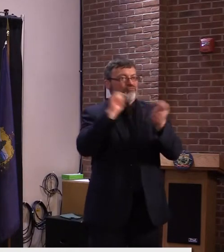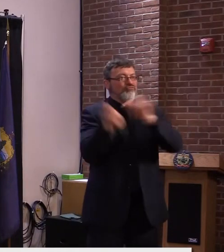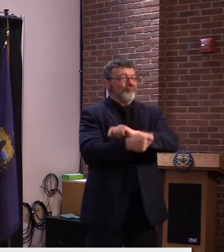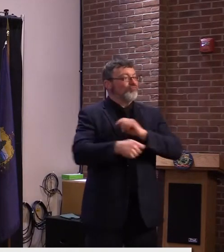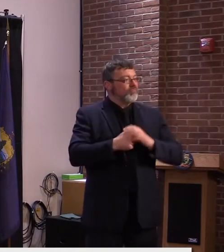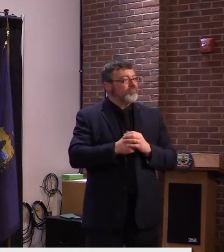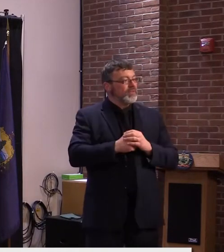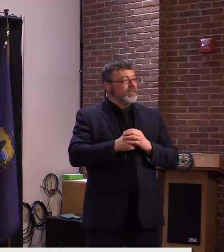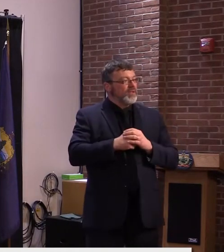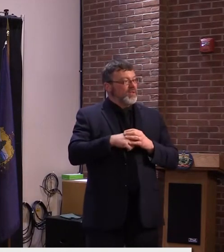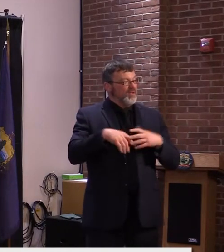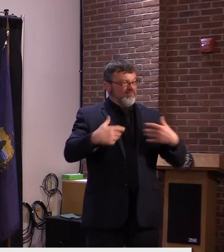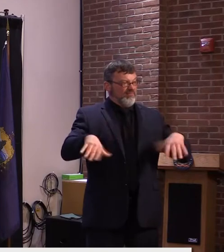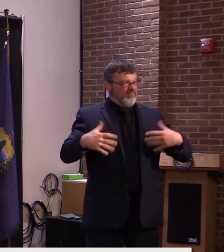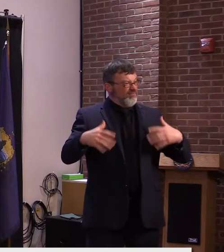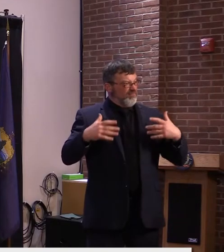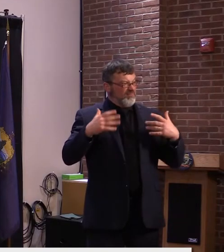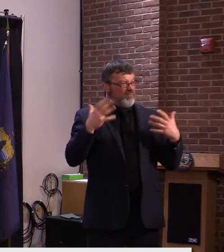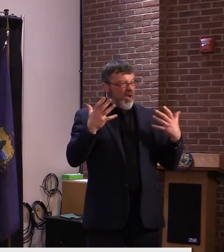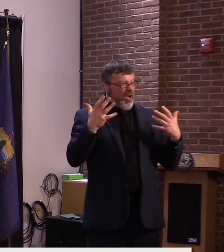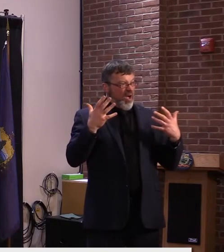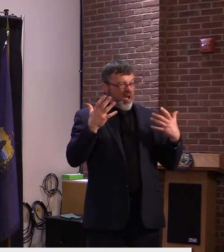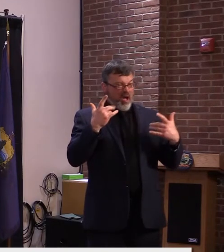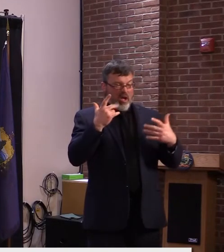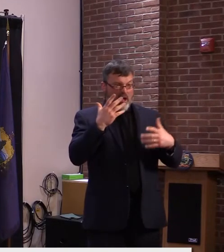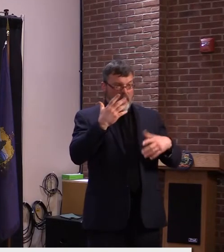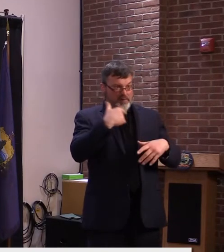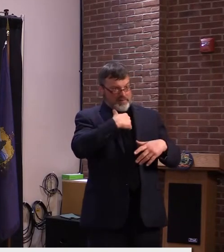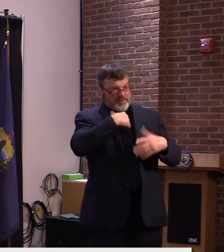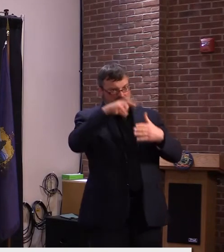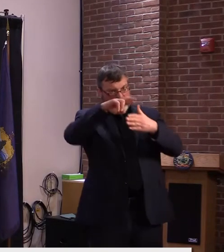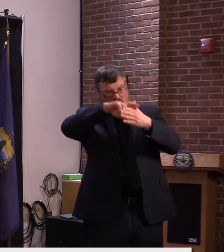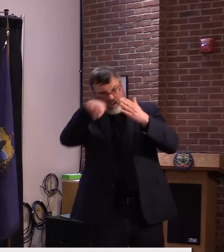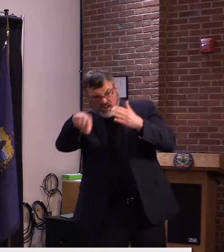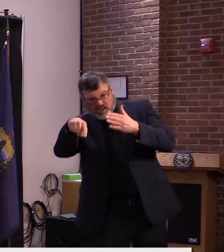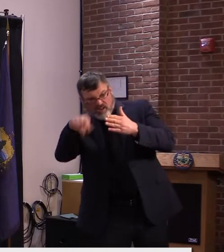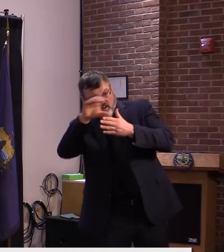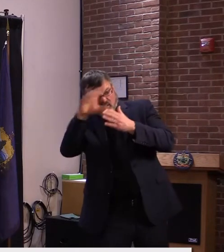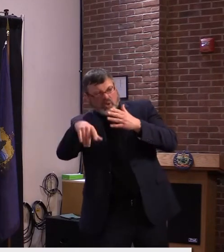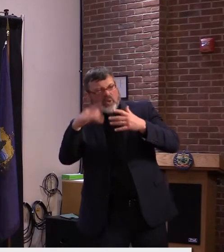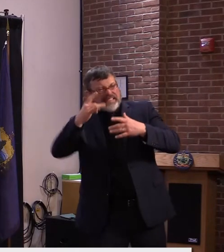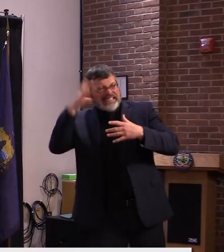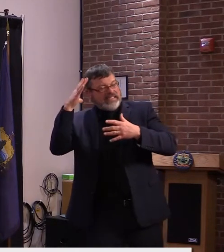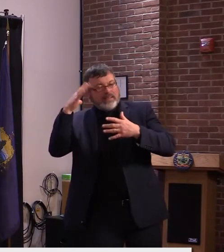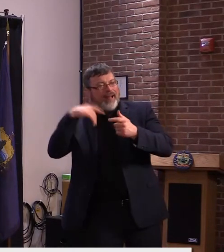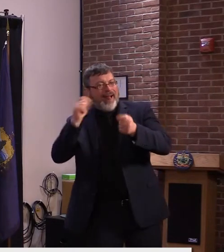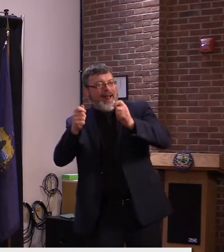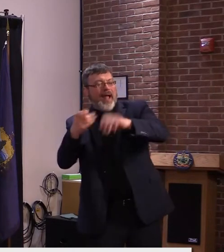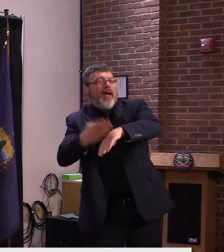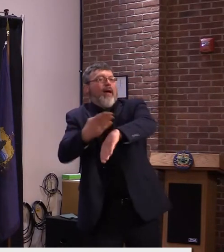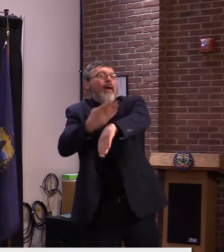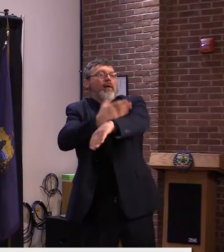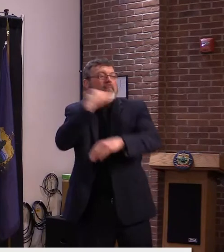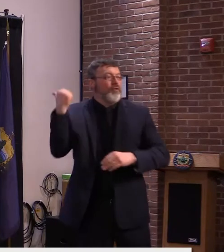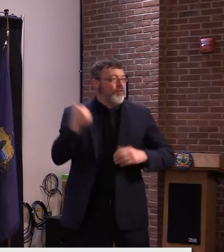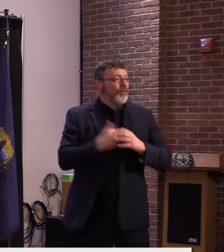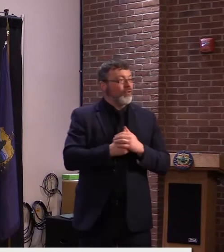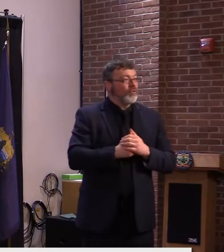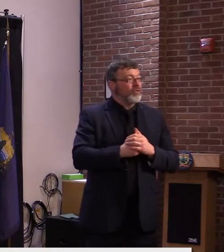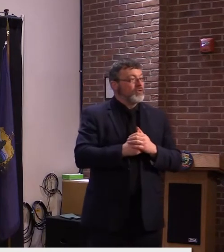worst outcomes of COVID, as you saw once again on the slides. We've learned a lot in the past 2 years